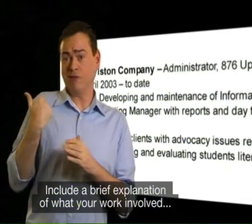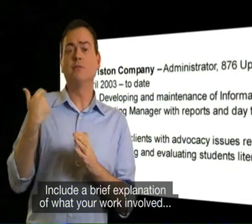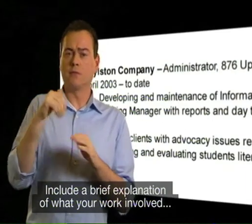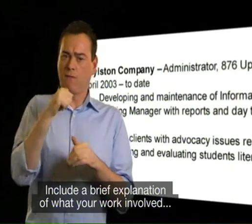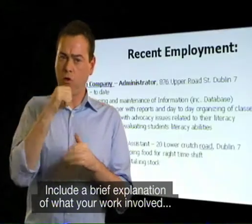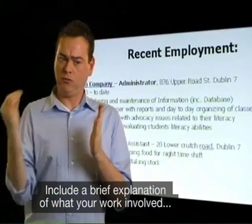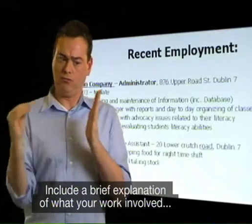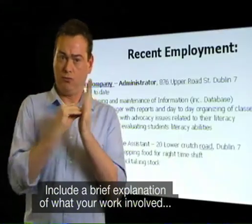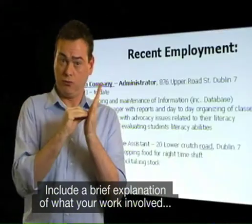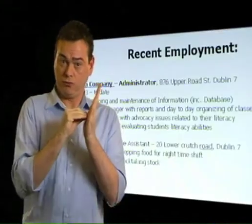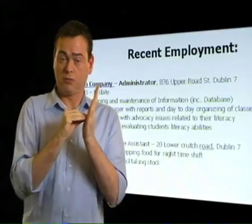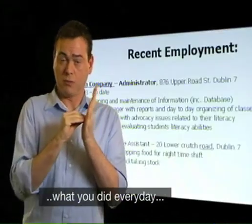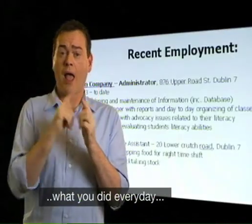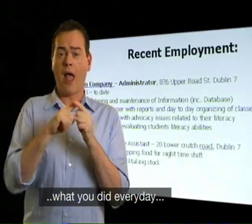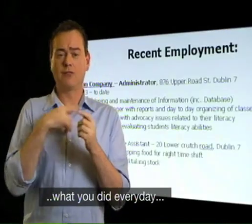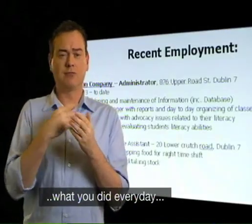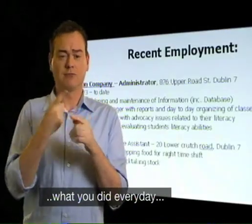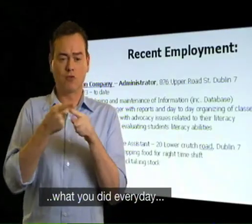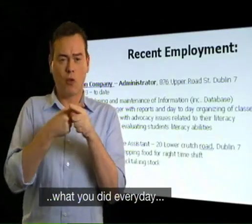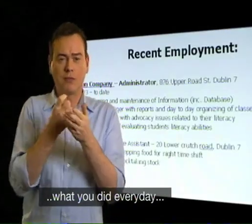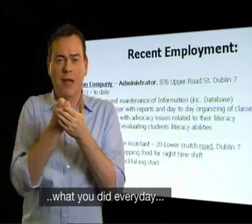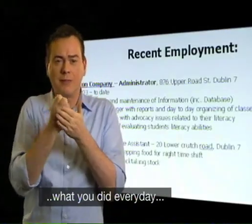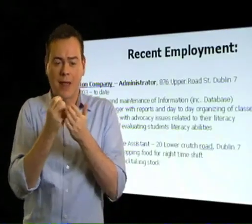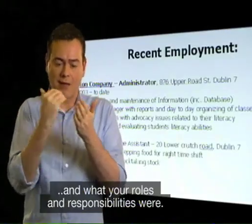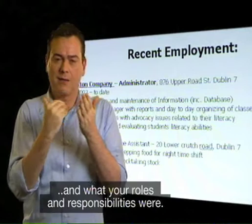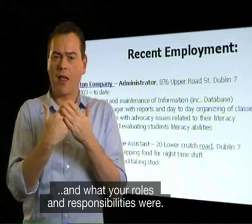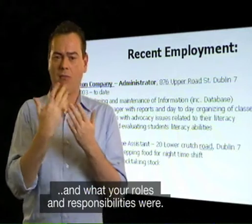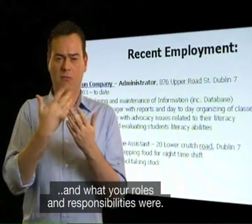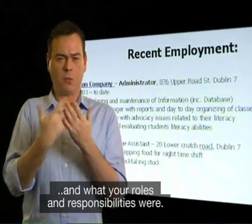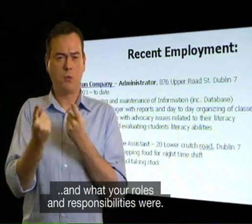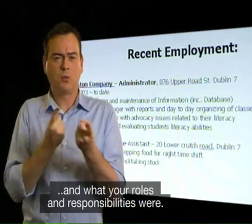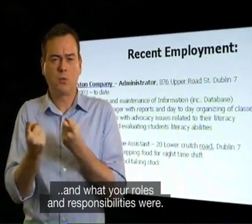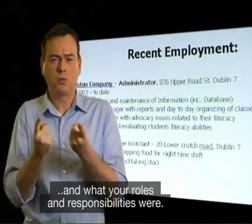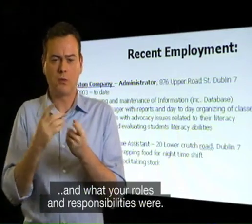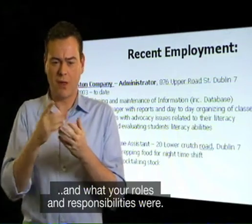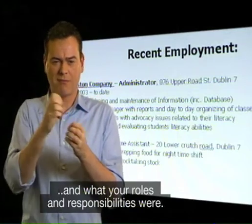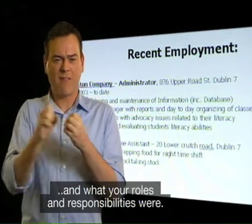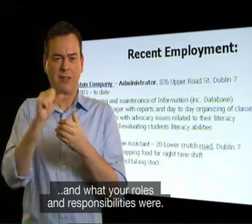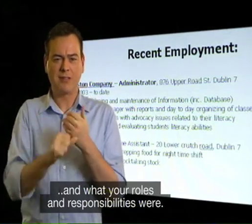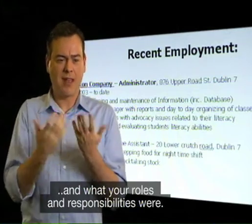involved, what you did every day, and what your roles and responsibilities were.